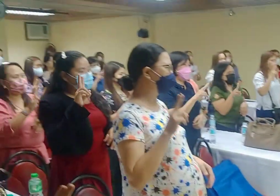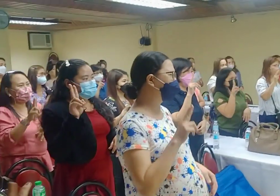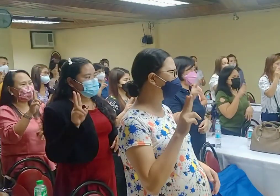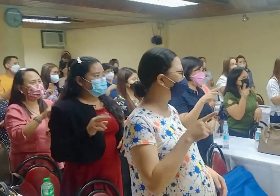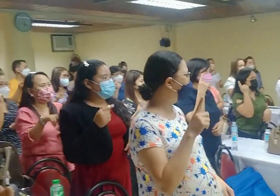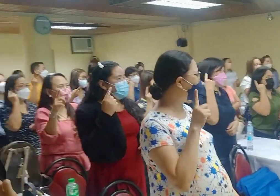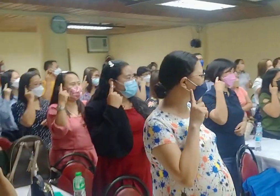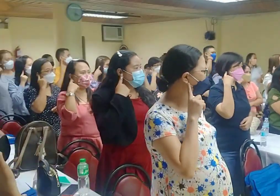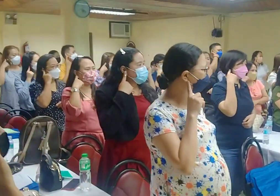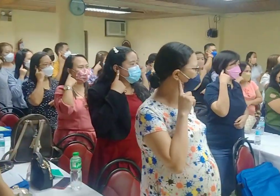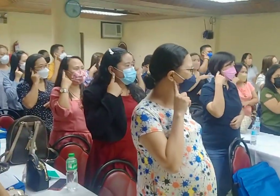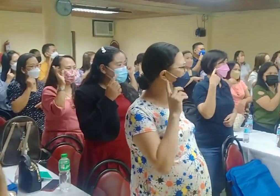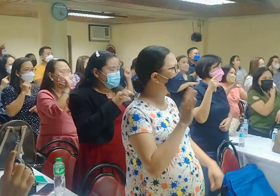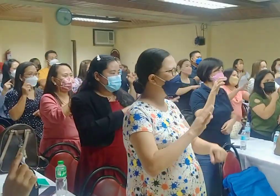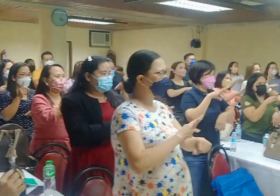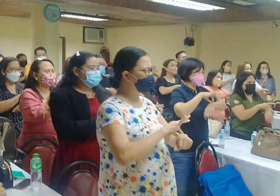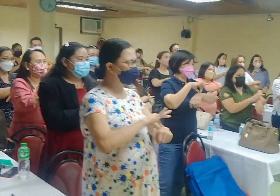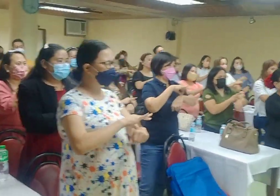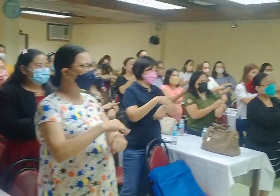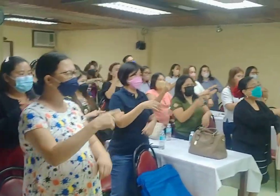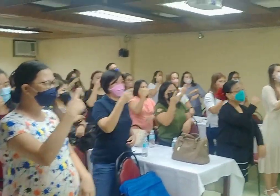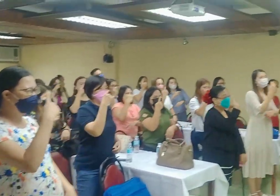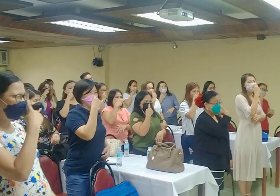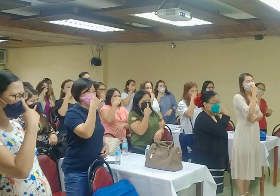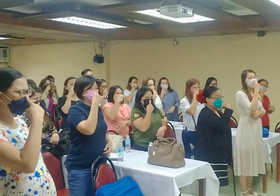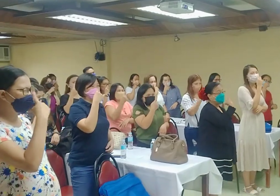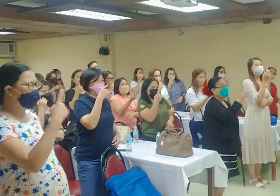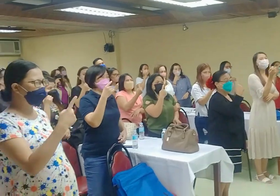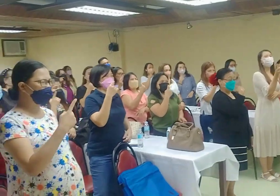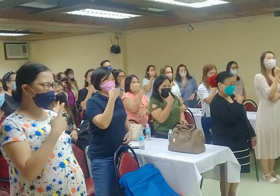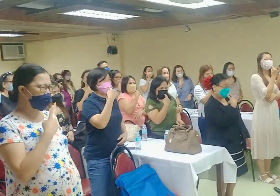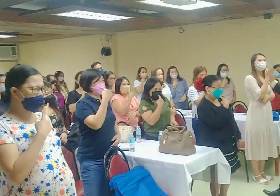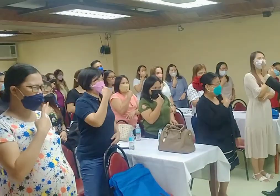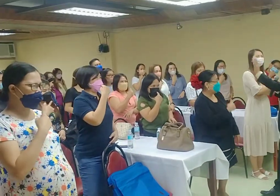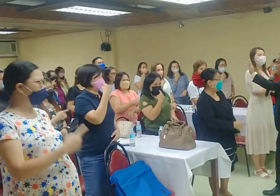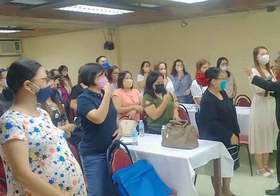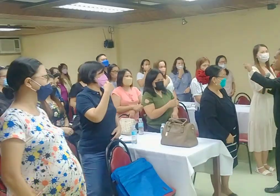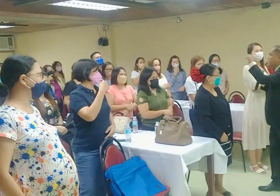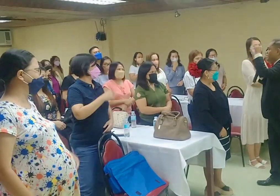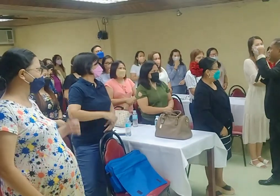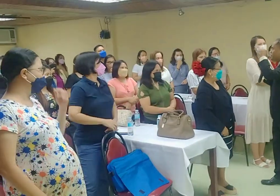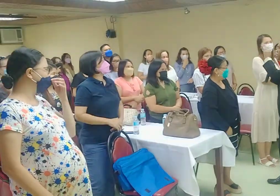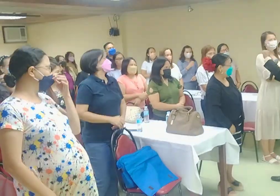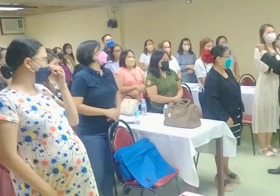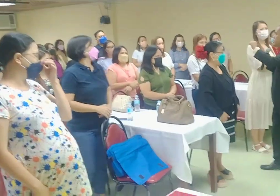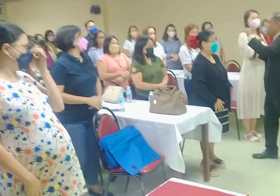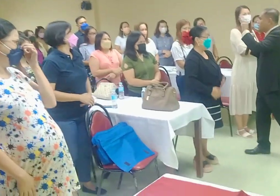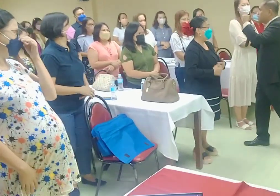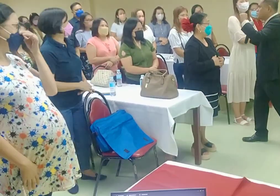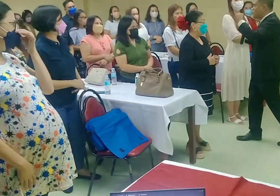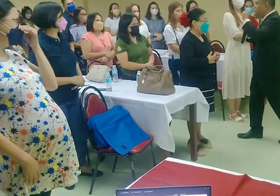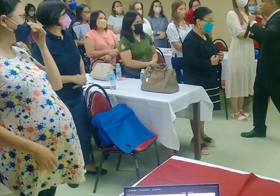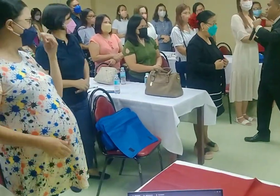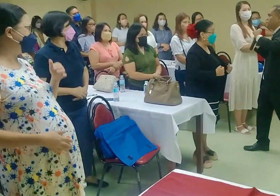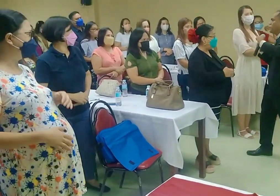use our ears, skin, nose, and tongue. This time, incorporating nyo ang English, may body